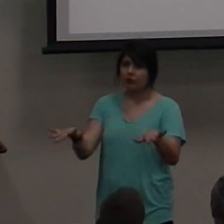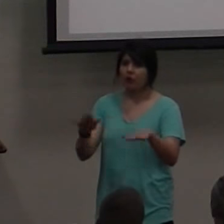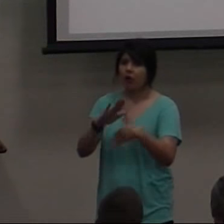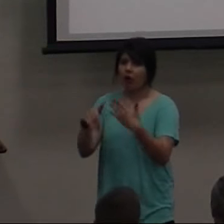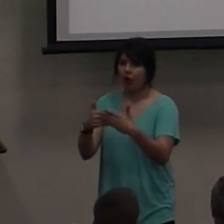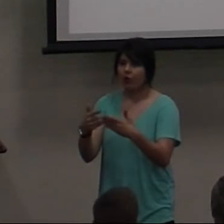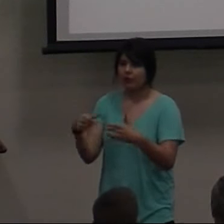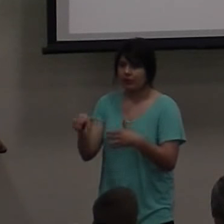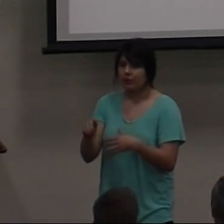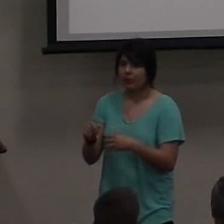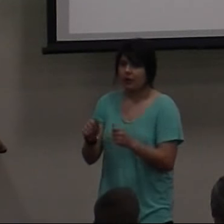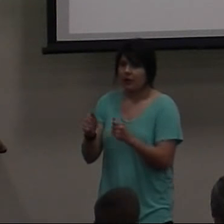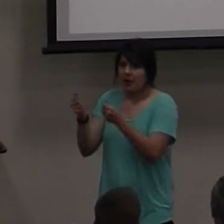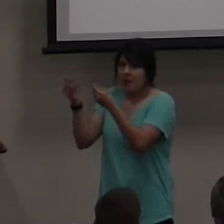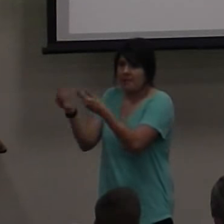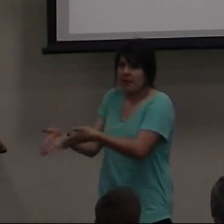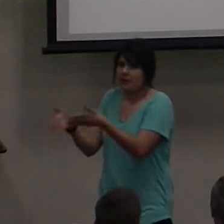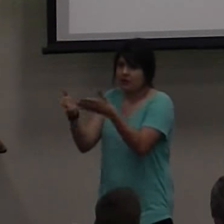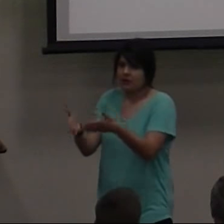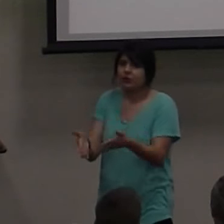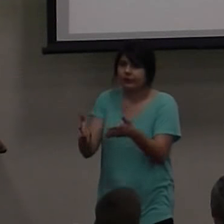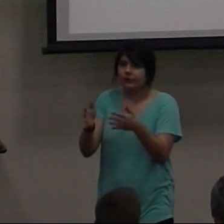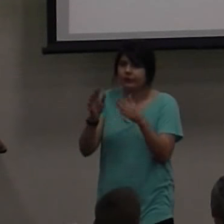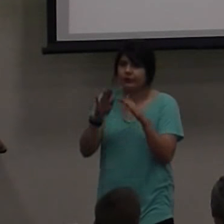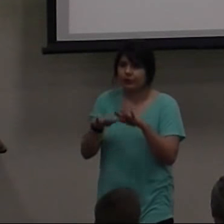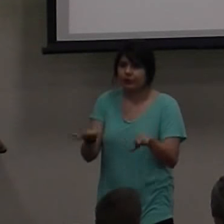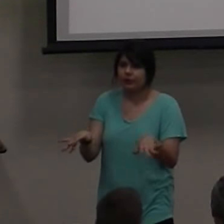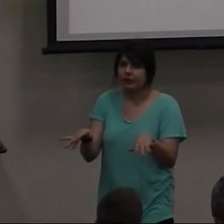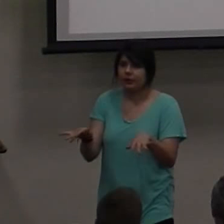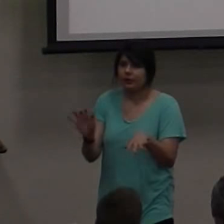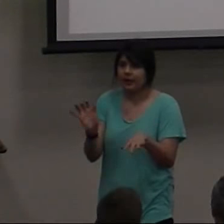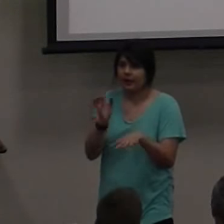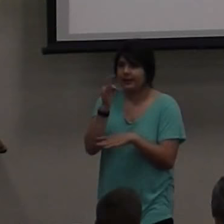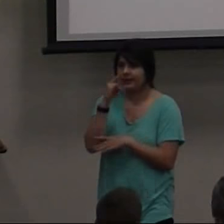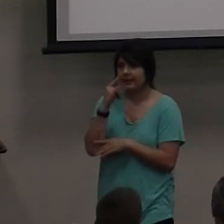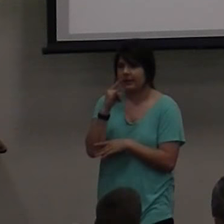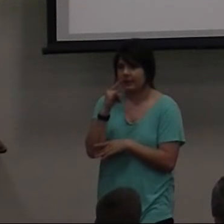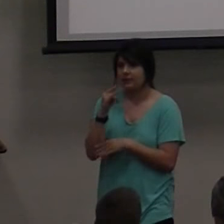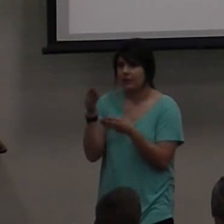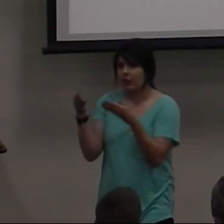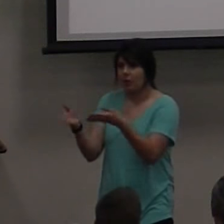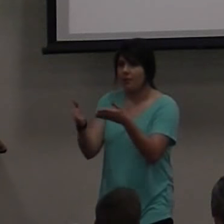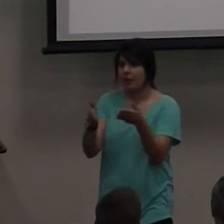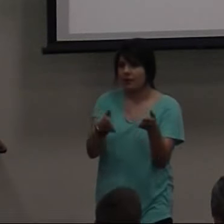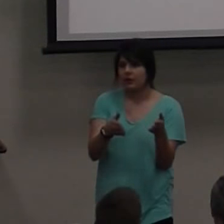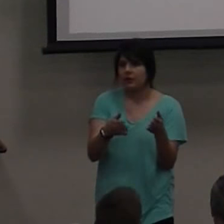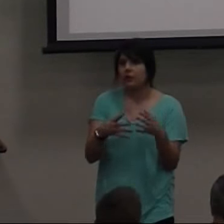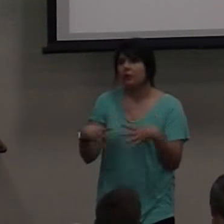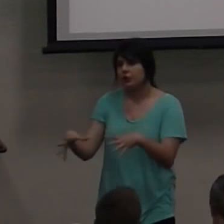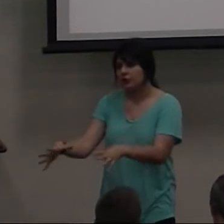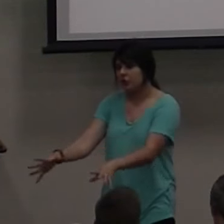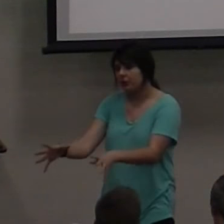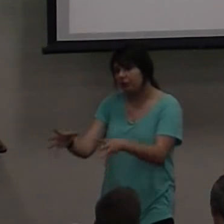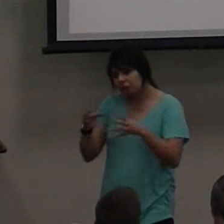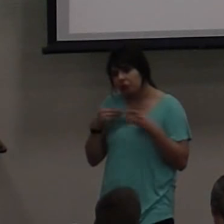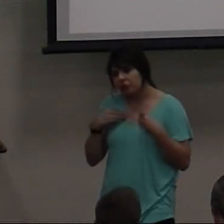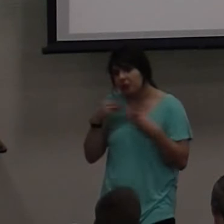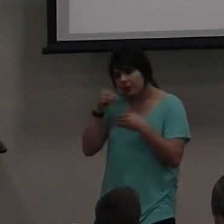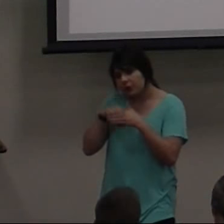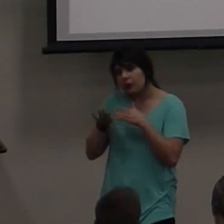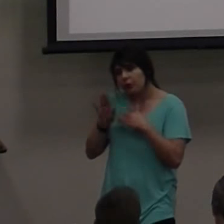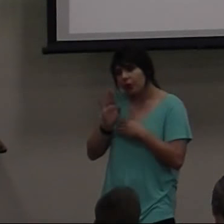abandoned children, abandoned as kids. And then she took them into her home.